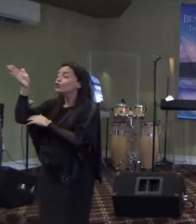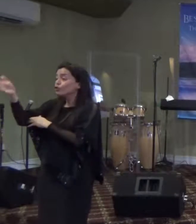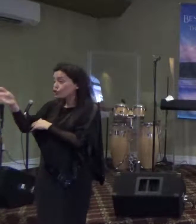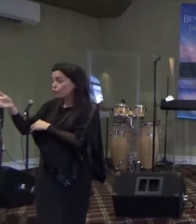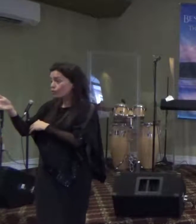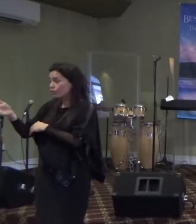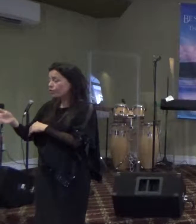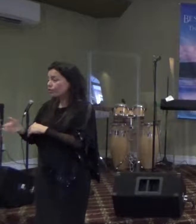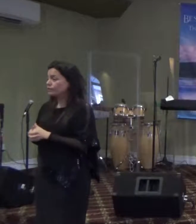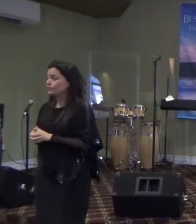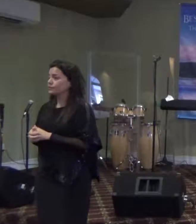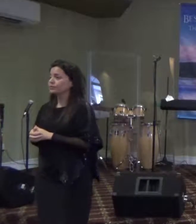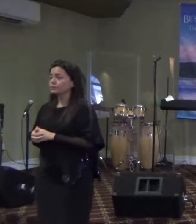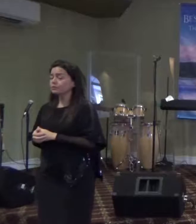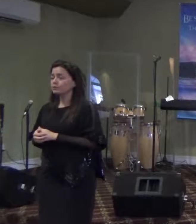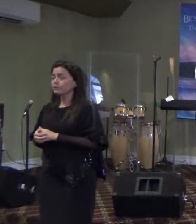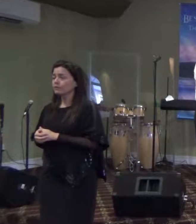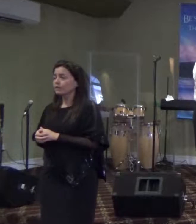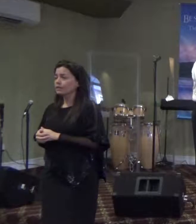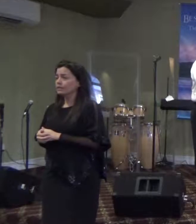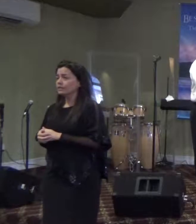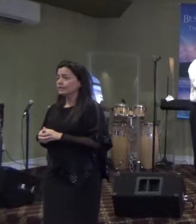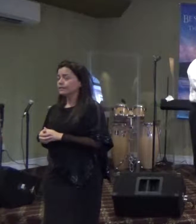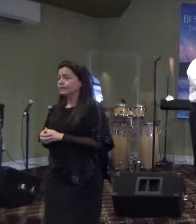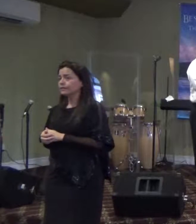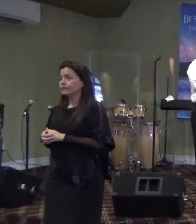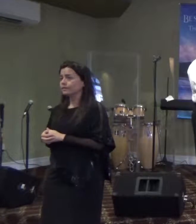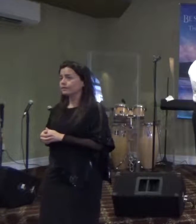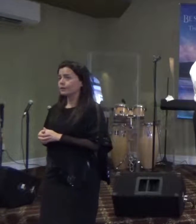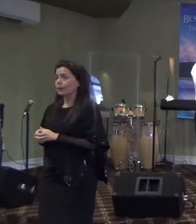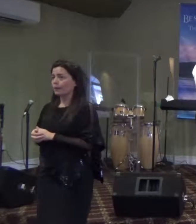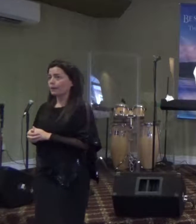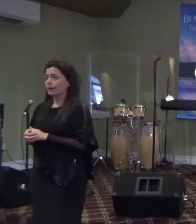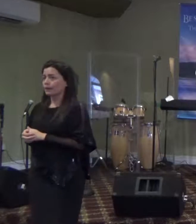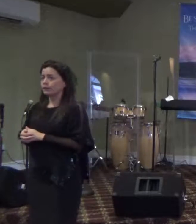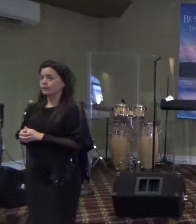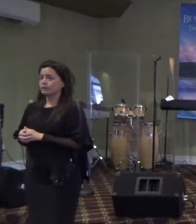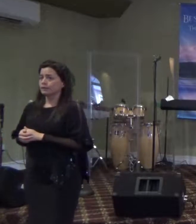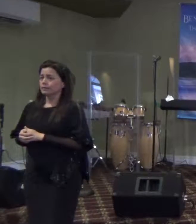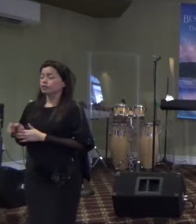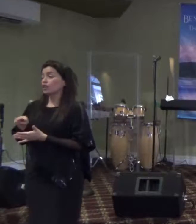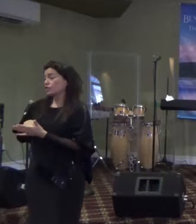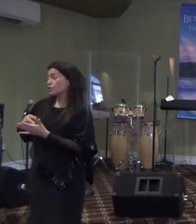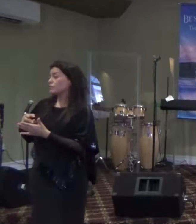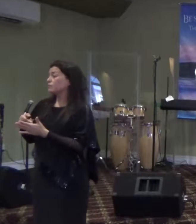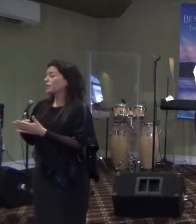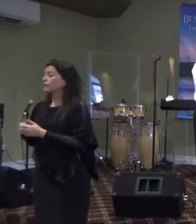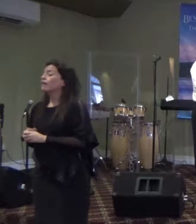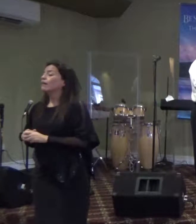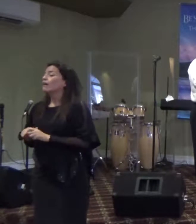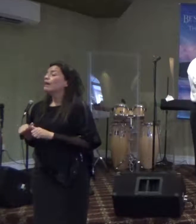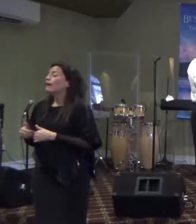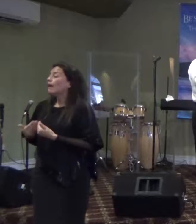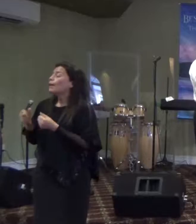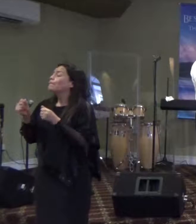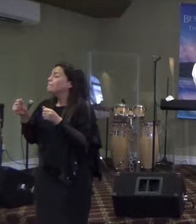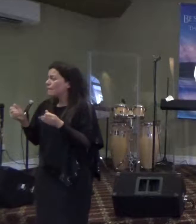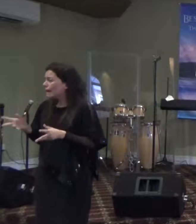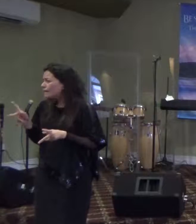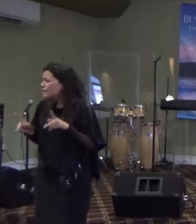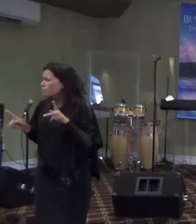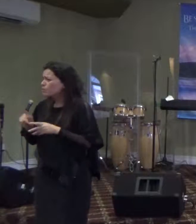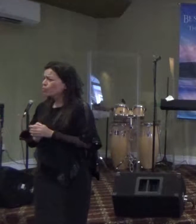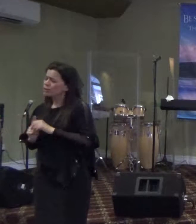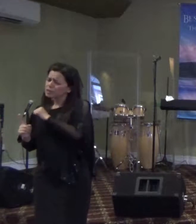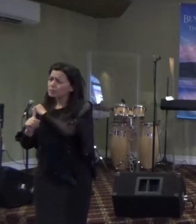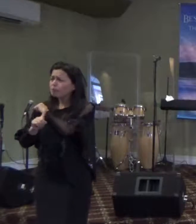Es decir, Is to say las civilizaciones que han sido castigadas por Dios that civilizations that have been